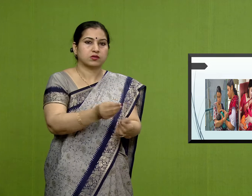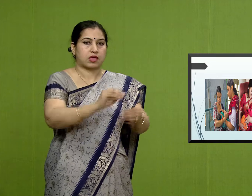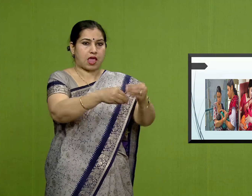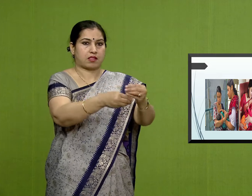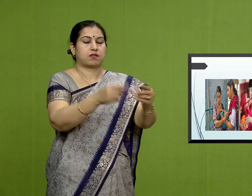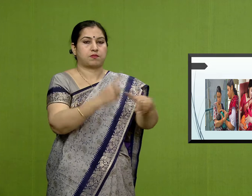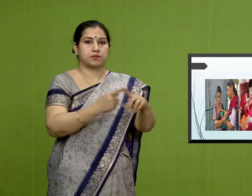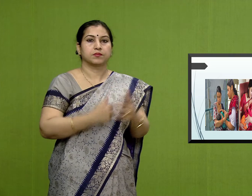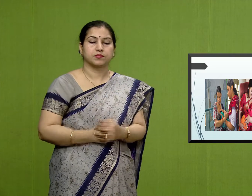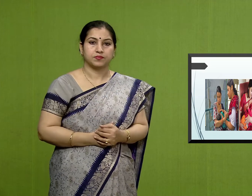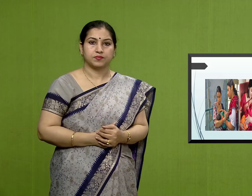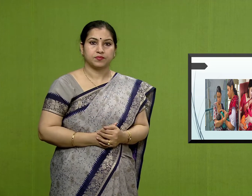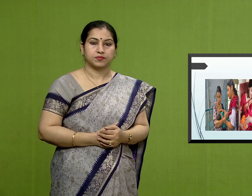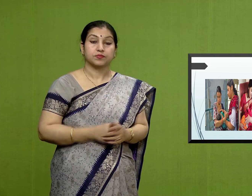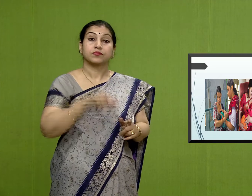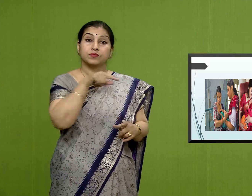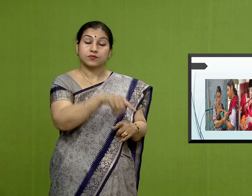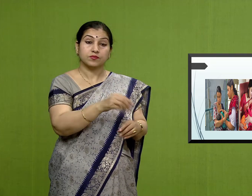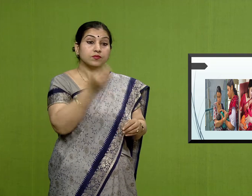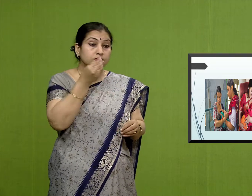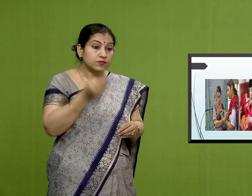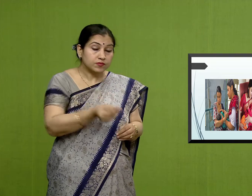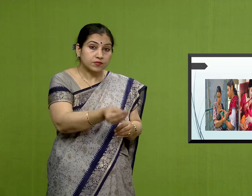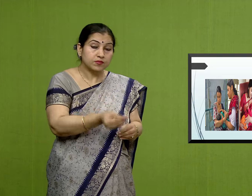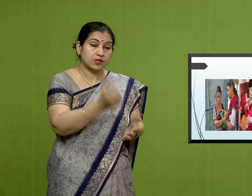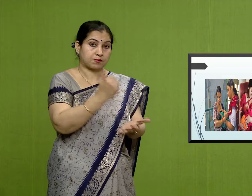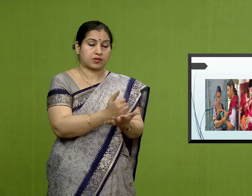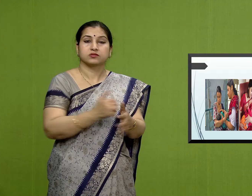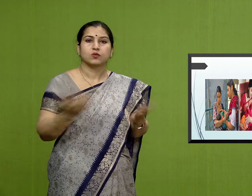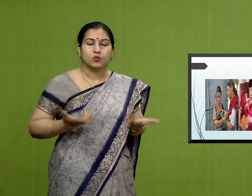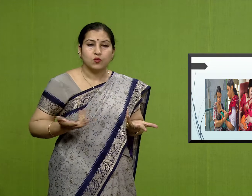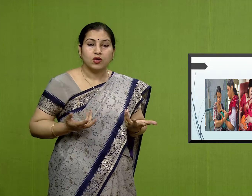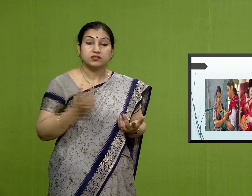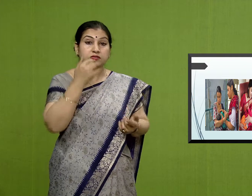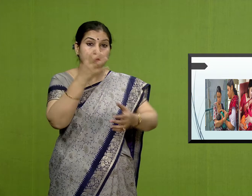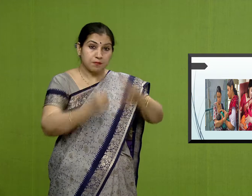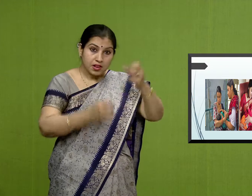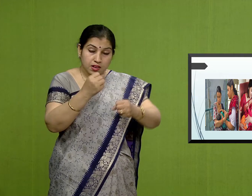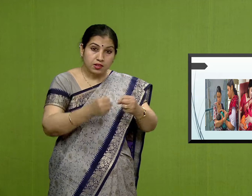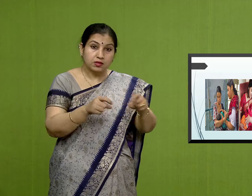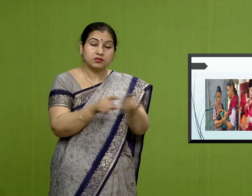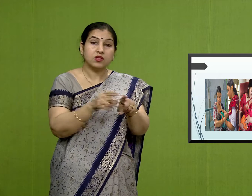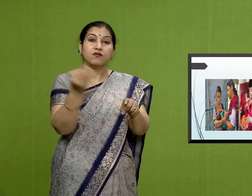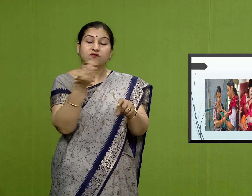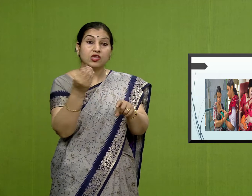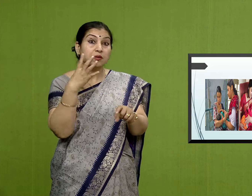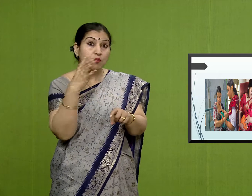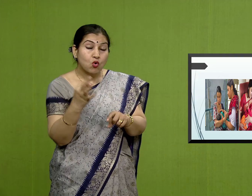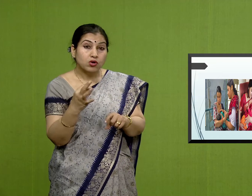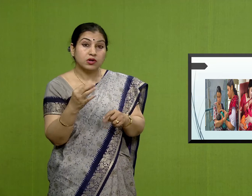Complementary foods are required because milk lacks certain important